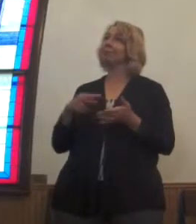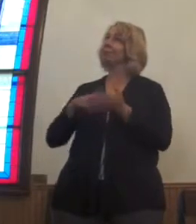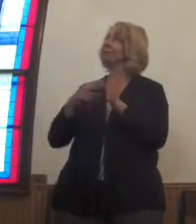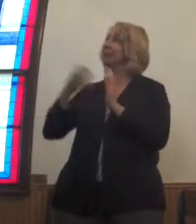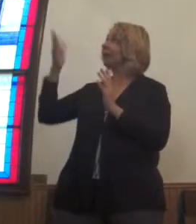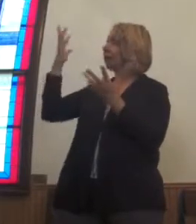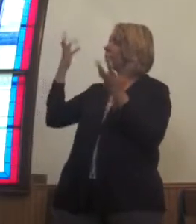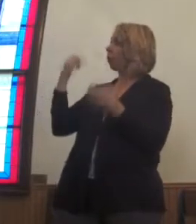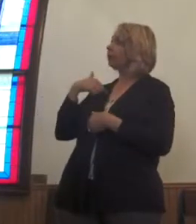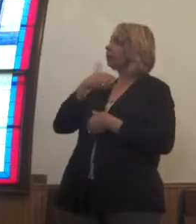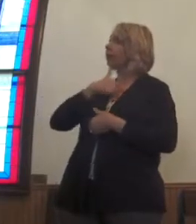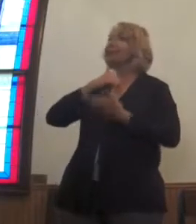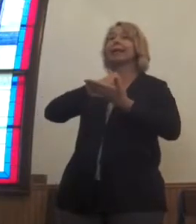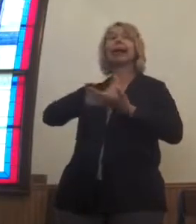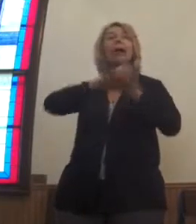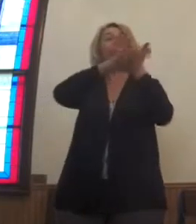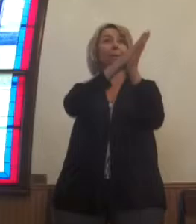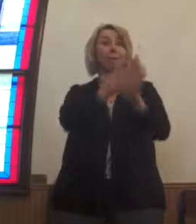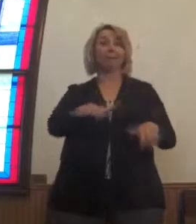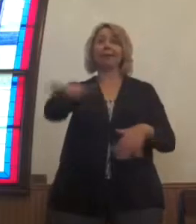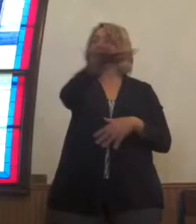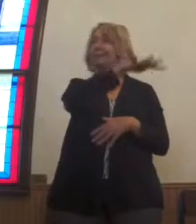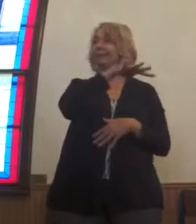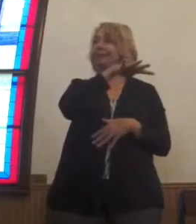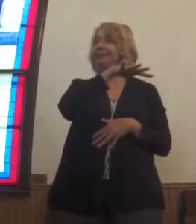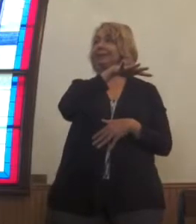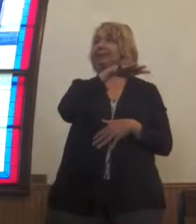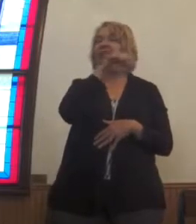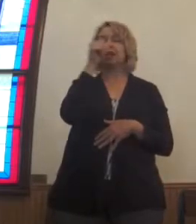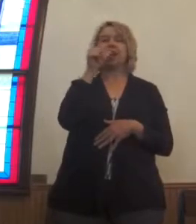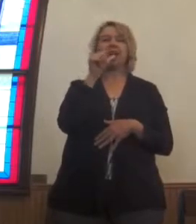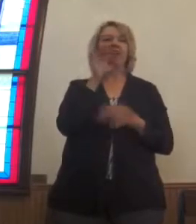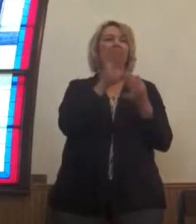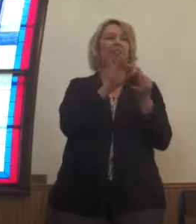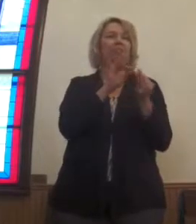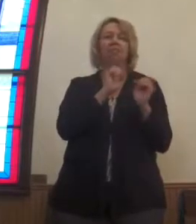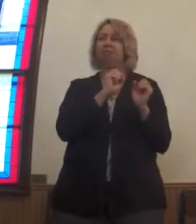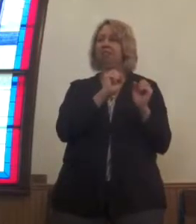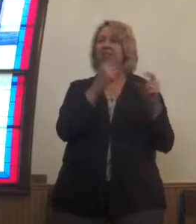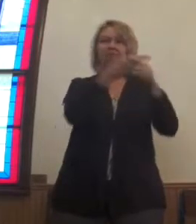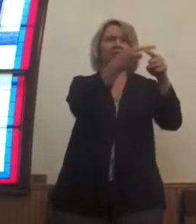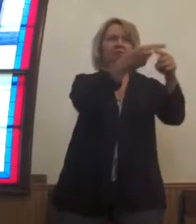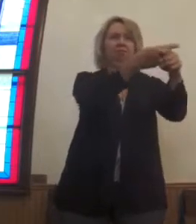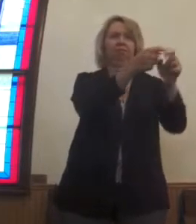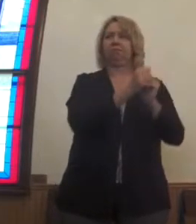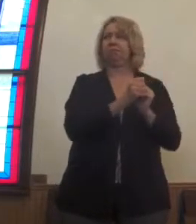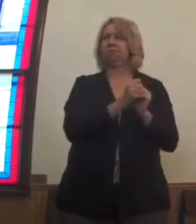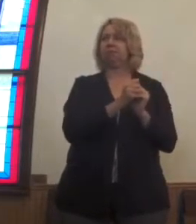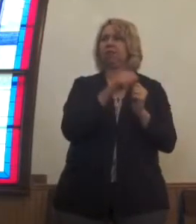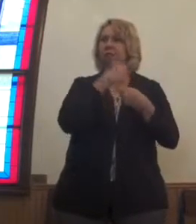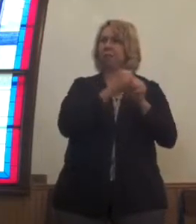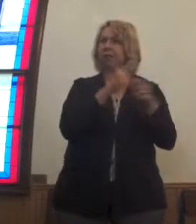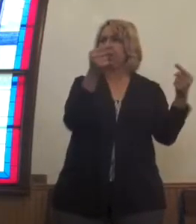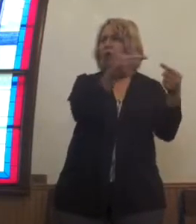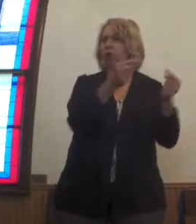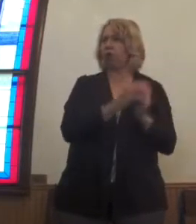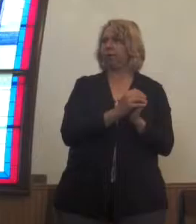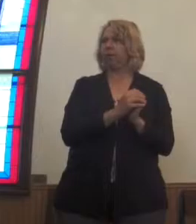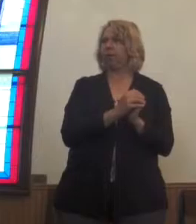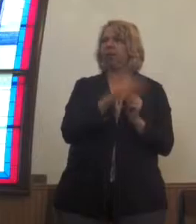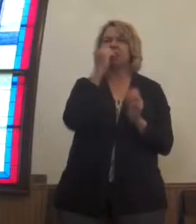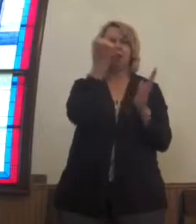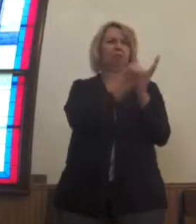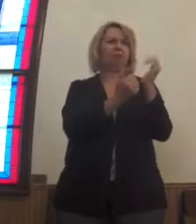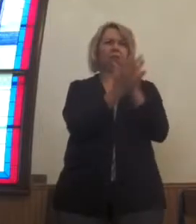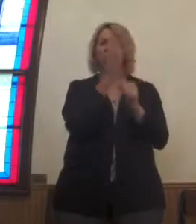life, not creating conflict, not creating harm. And we're not backlashing at one another in our lives, but